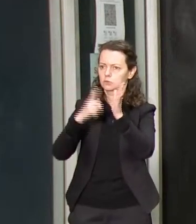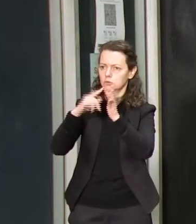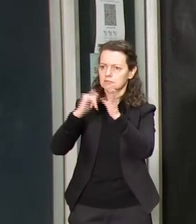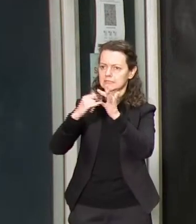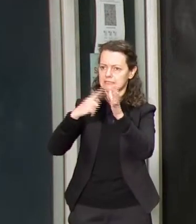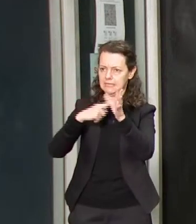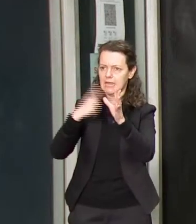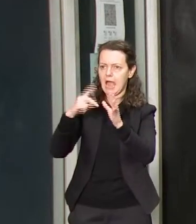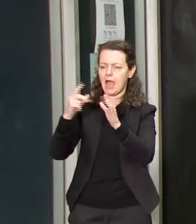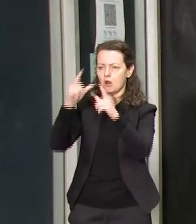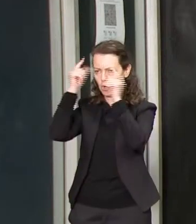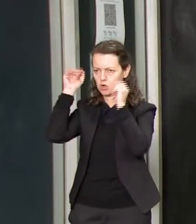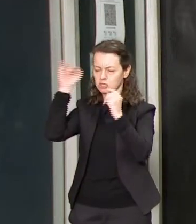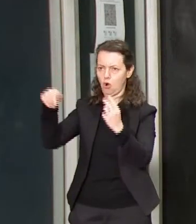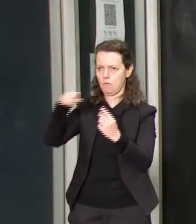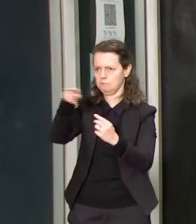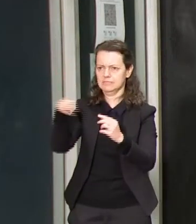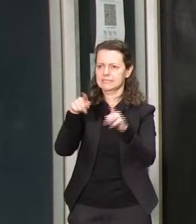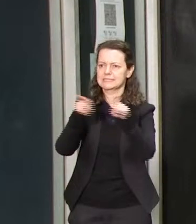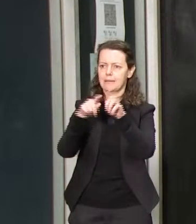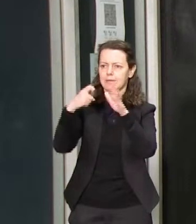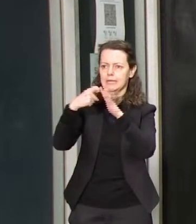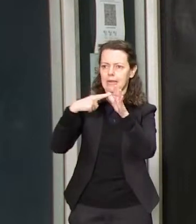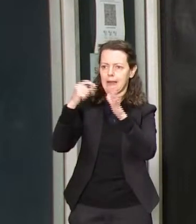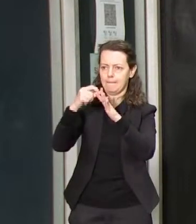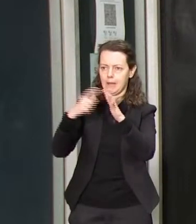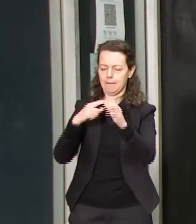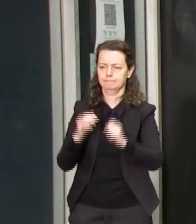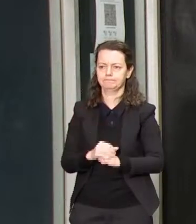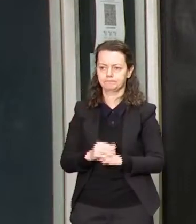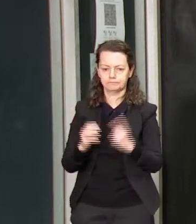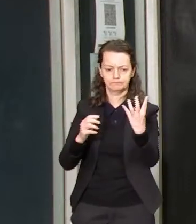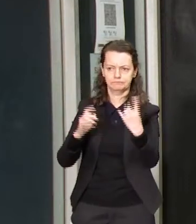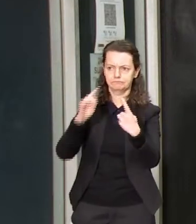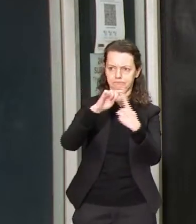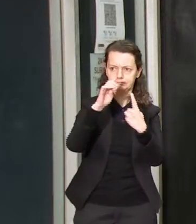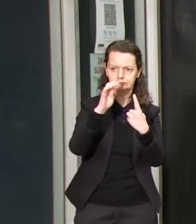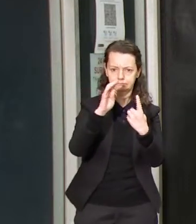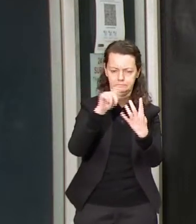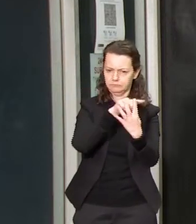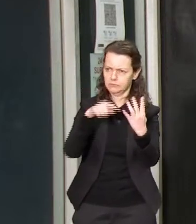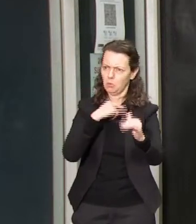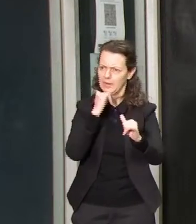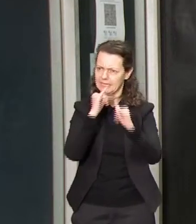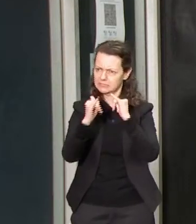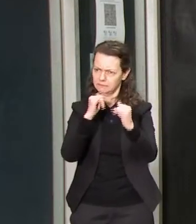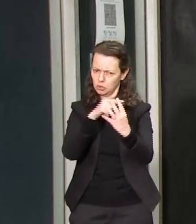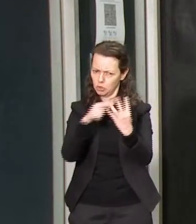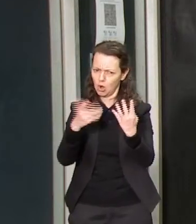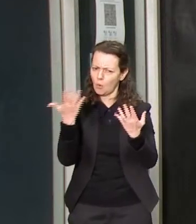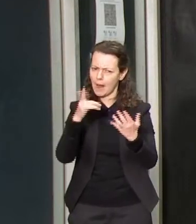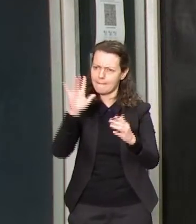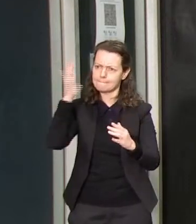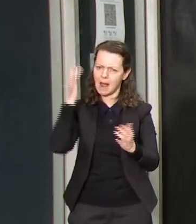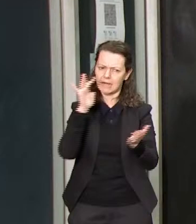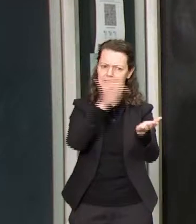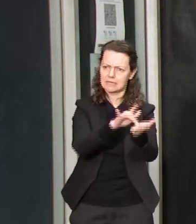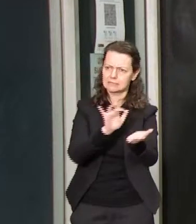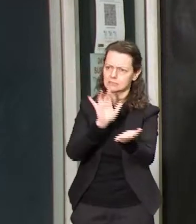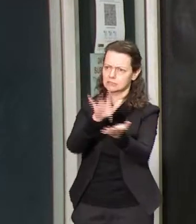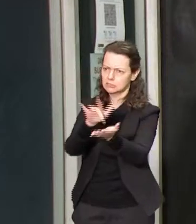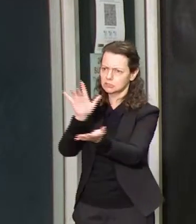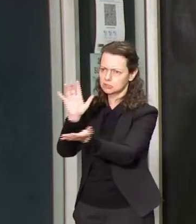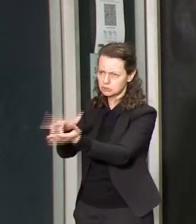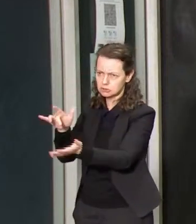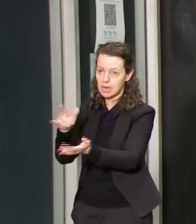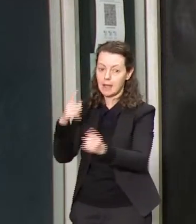Following interviews with the positive cases, there are a number of potential exposure sites, but also acquisition sites, so